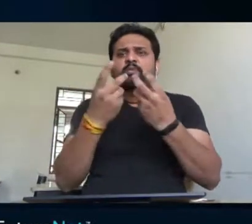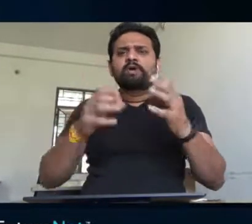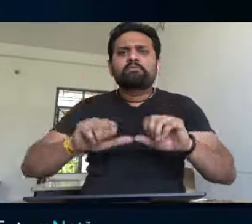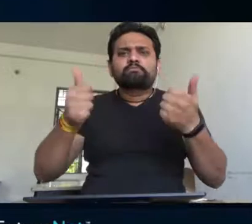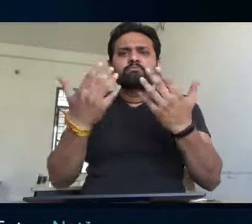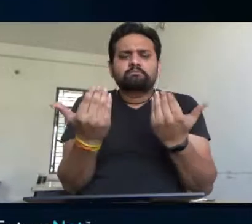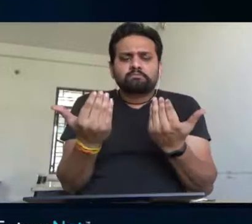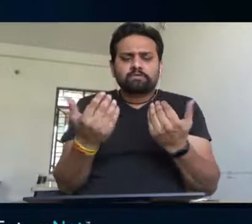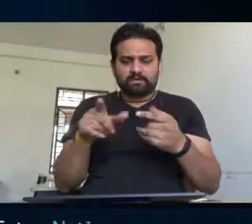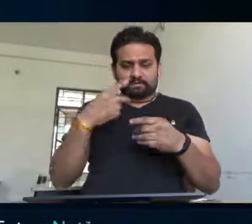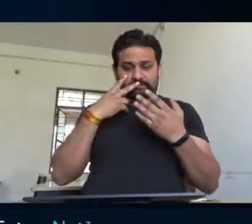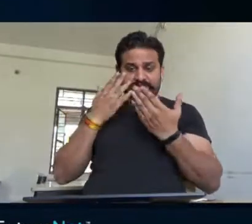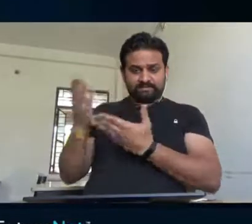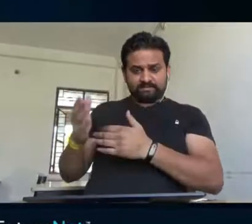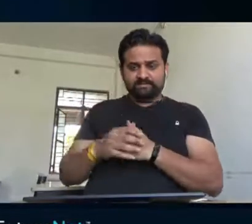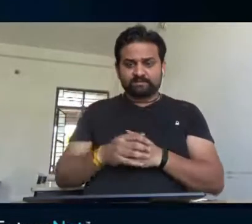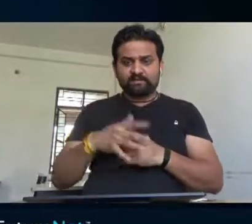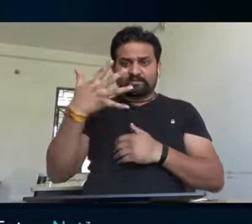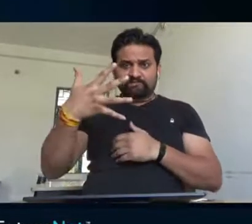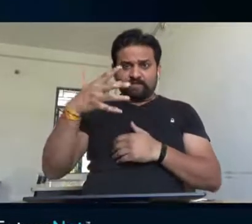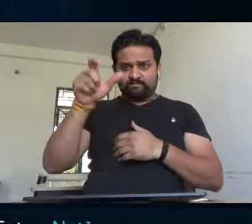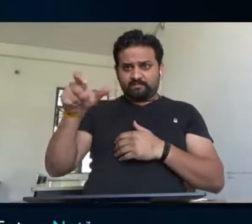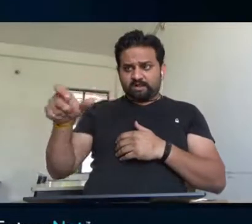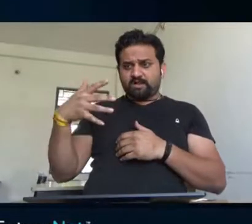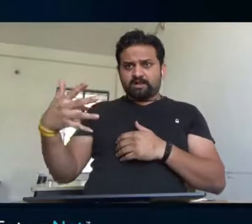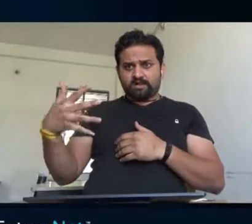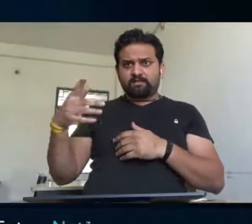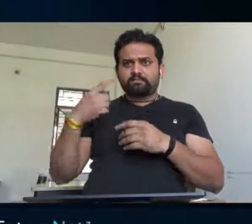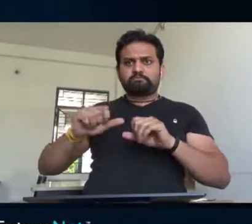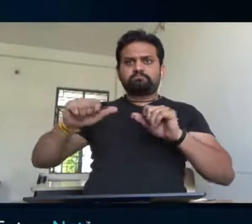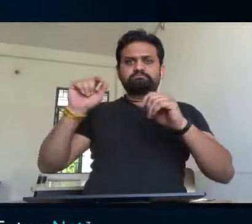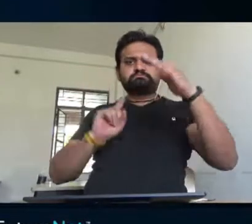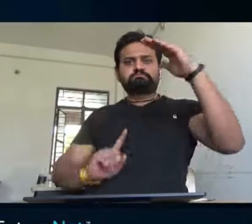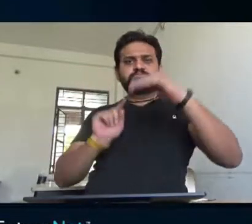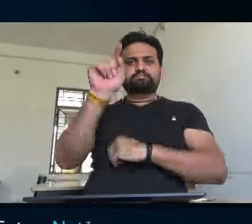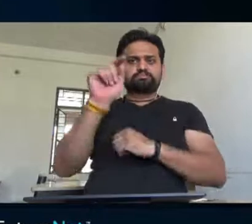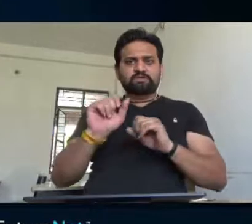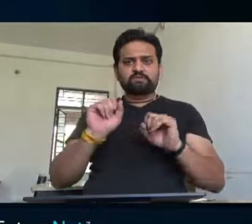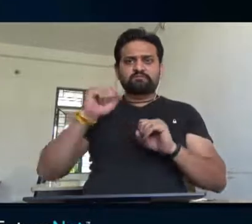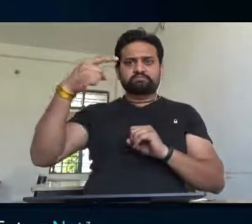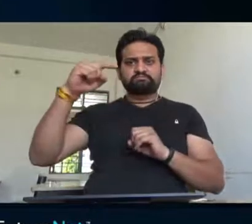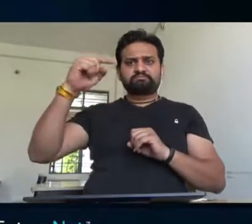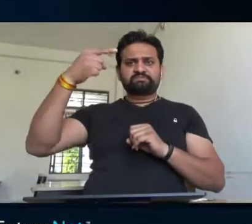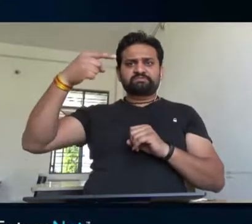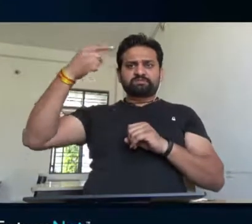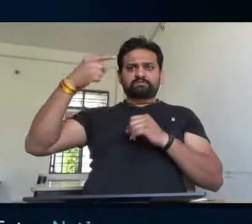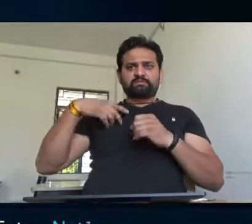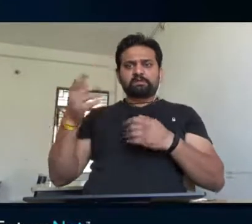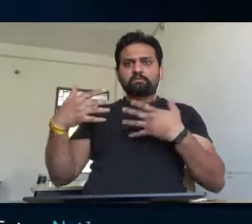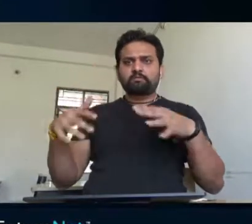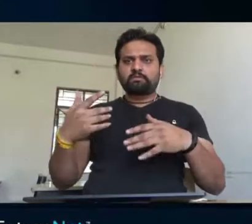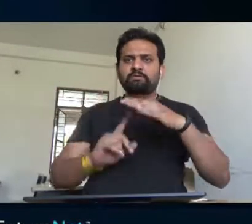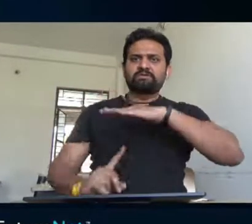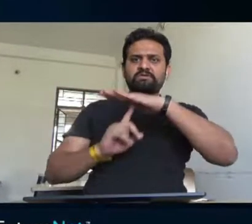that? And now we see it is 5 people are doing an amazing job, and they have now the